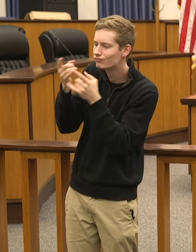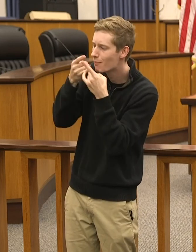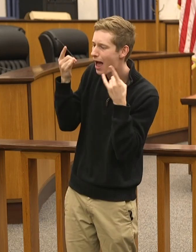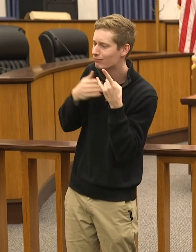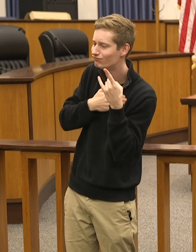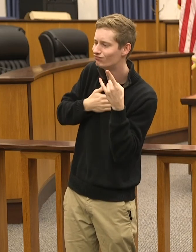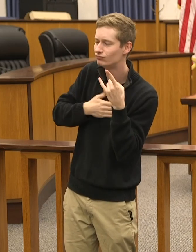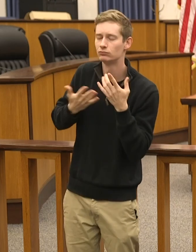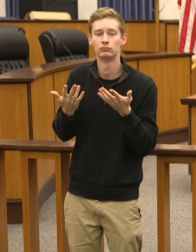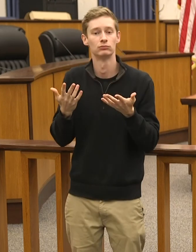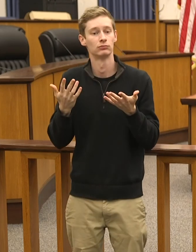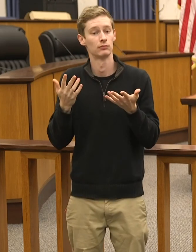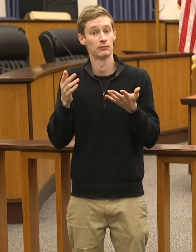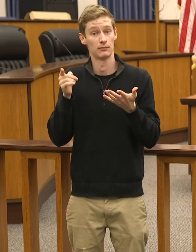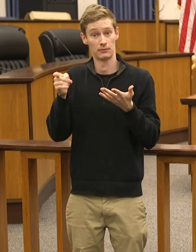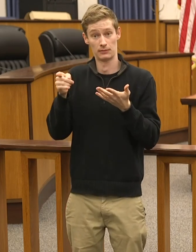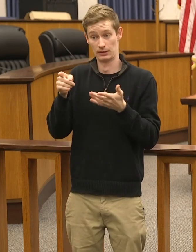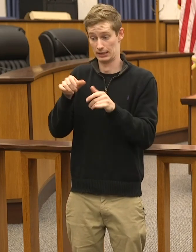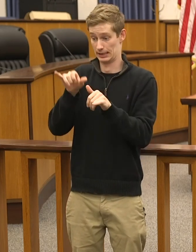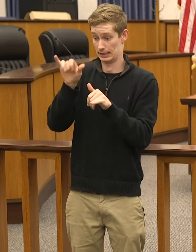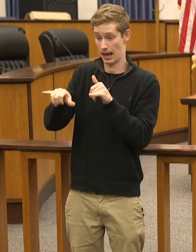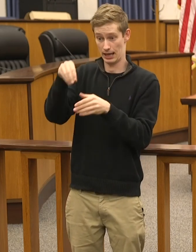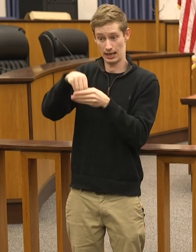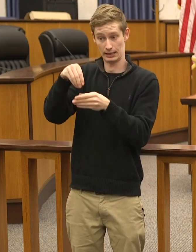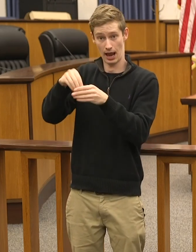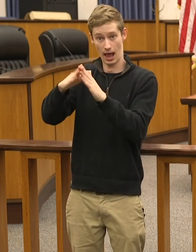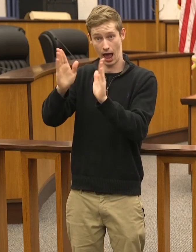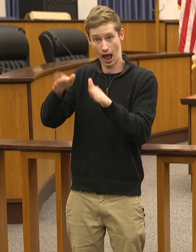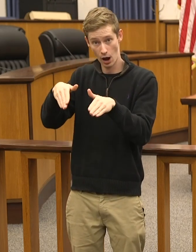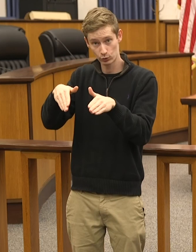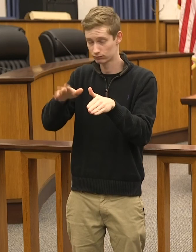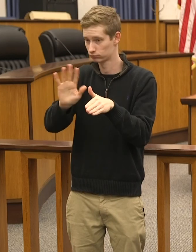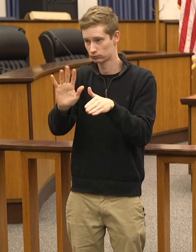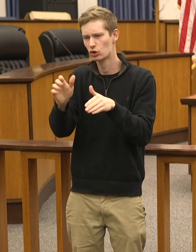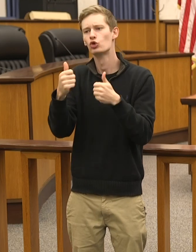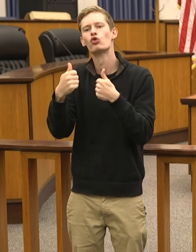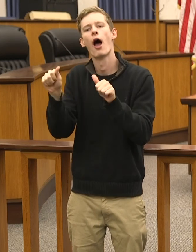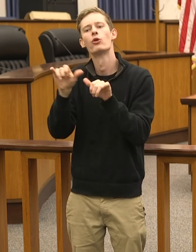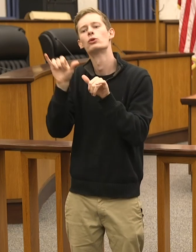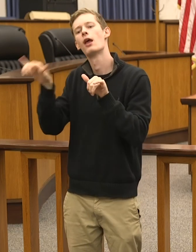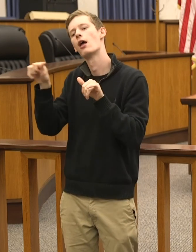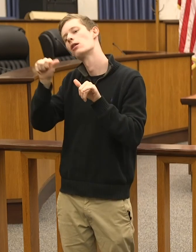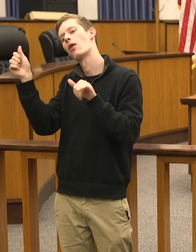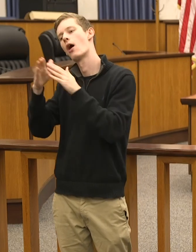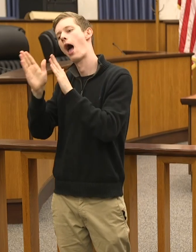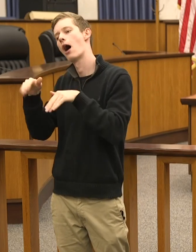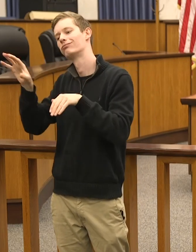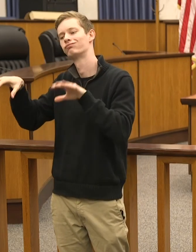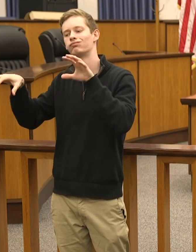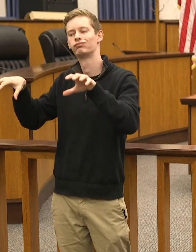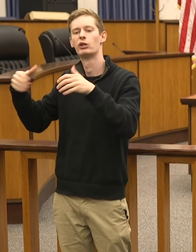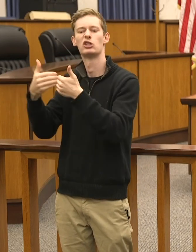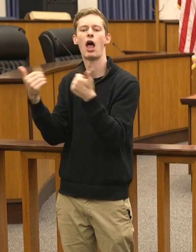all possible, do not stay within household units. Try to stay in another house and kind of limit your gathering